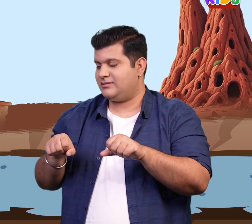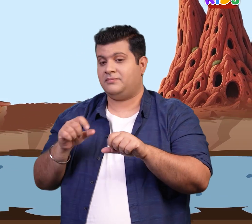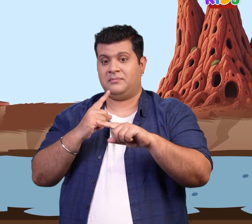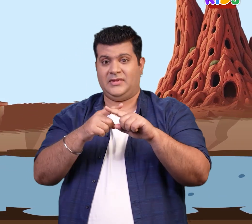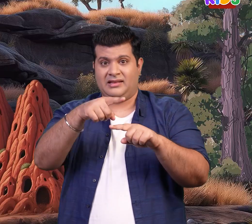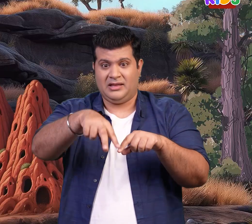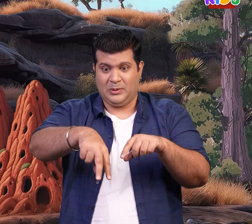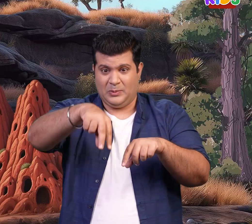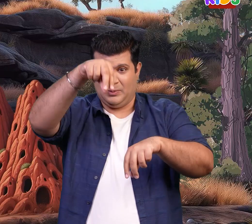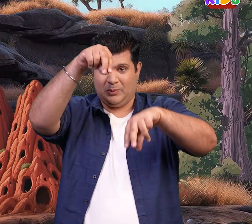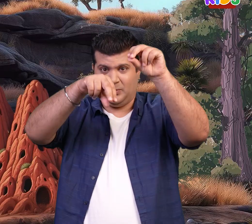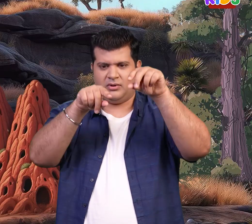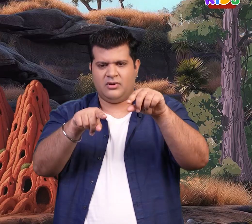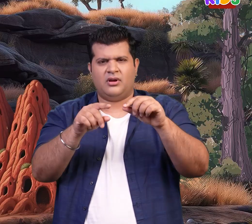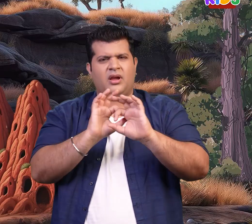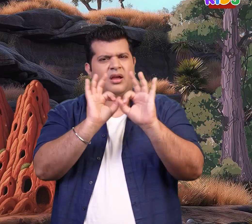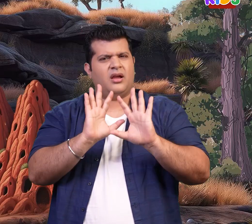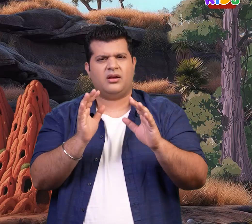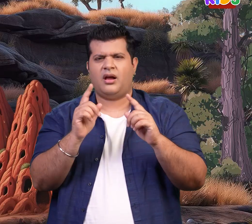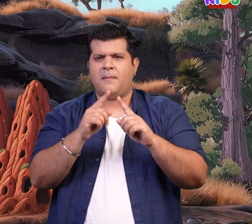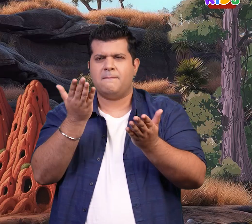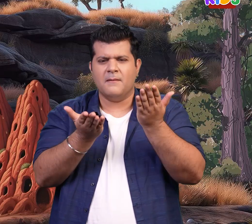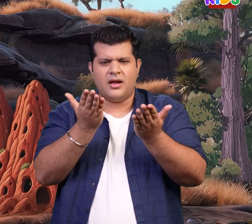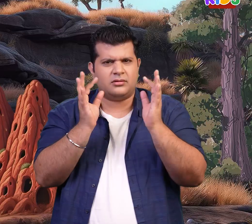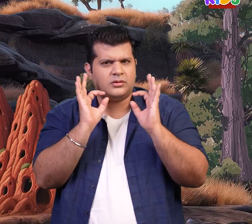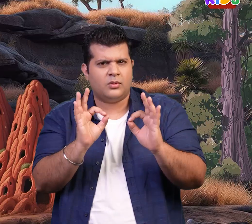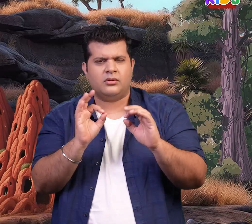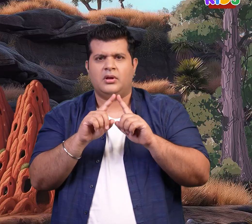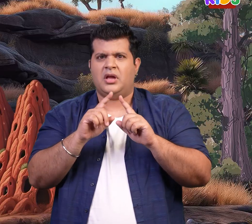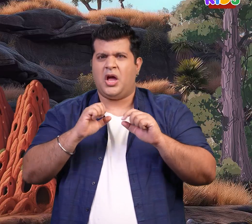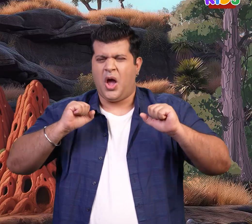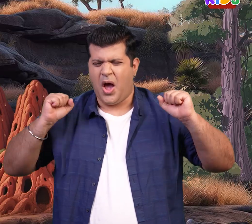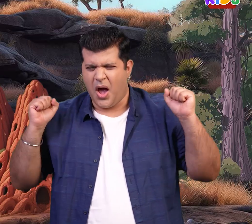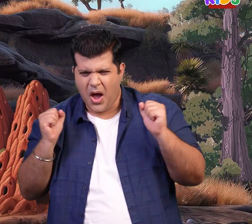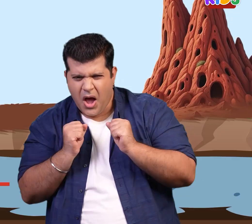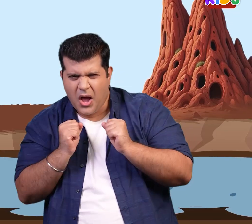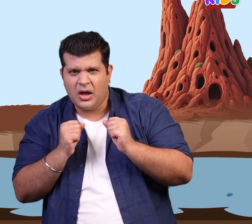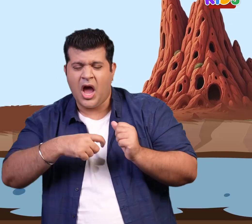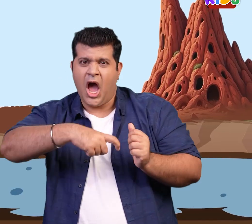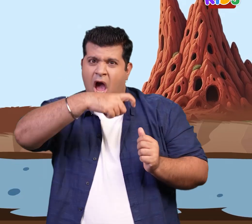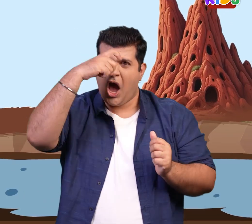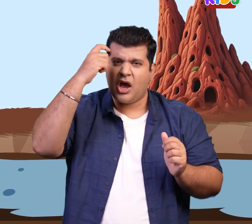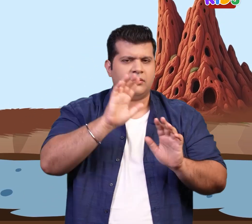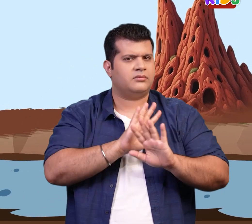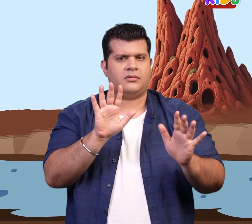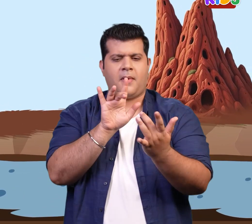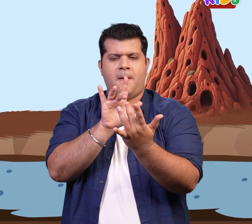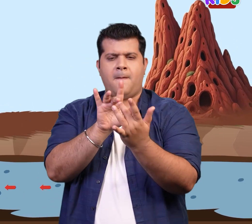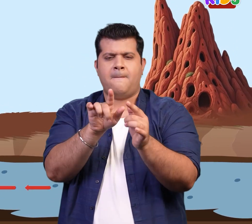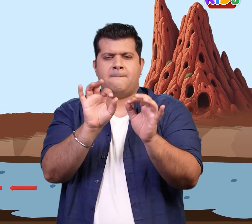Yes, the vent also controls the temperature and humidity, so it never gets too hot or too